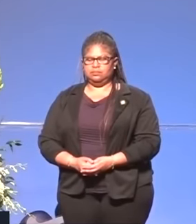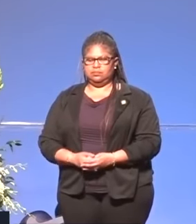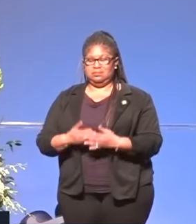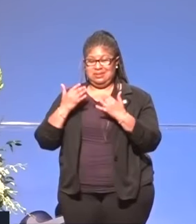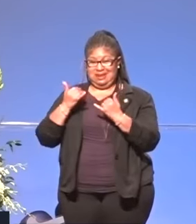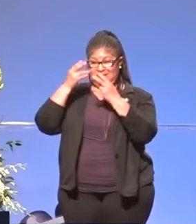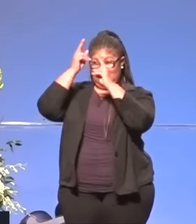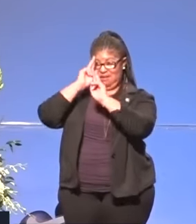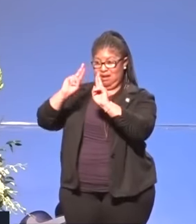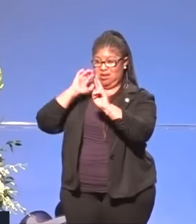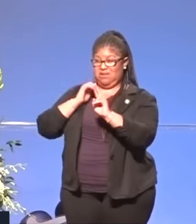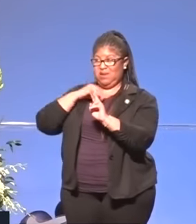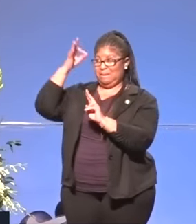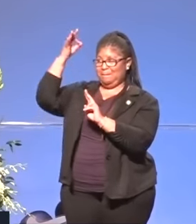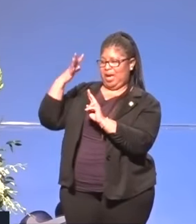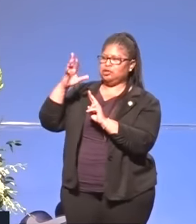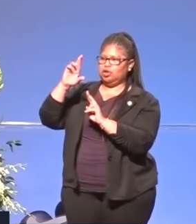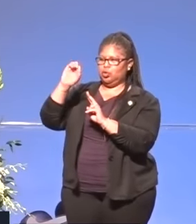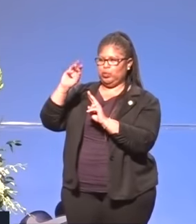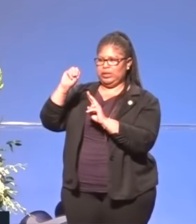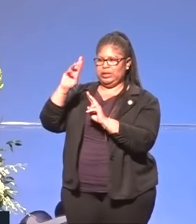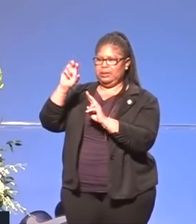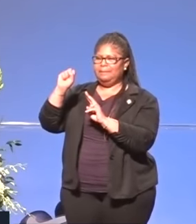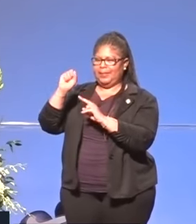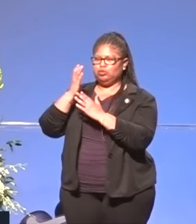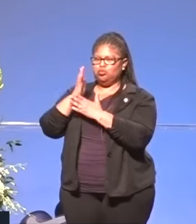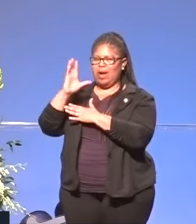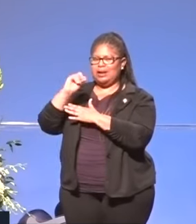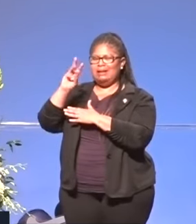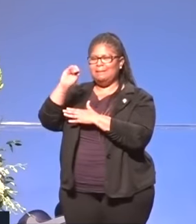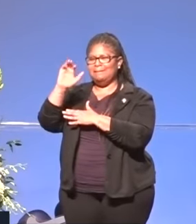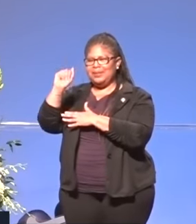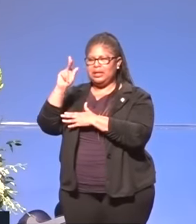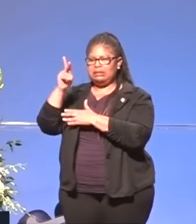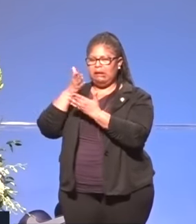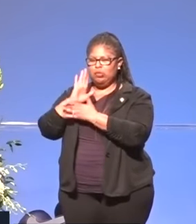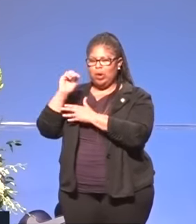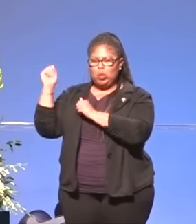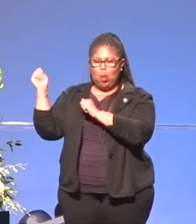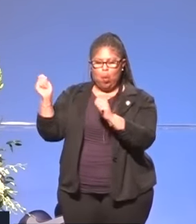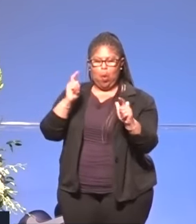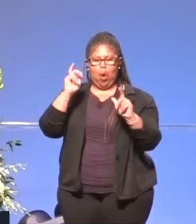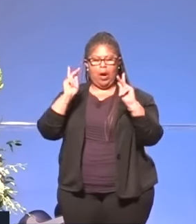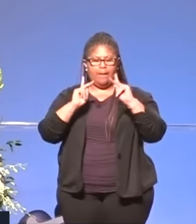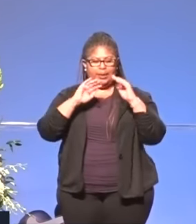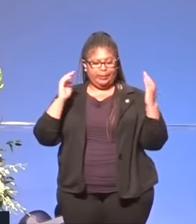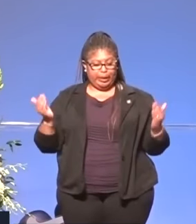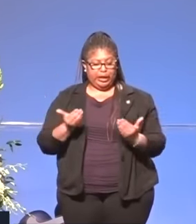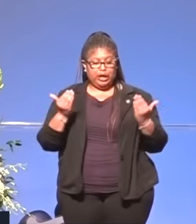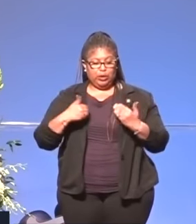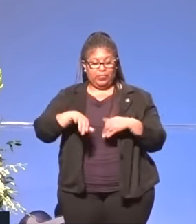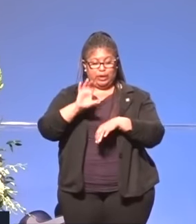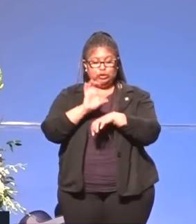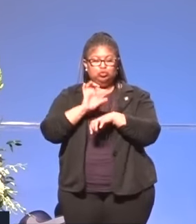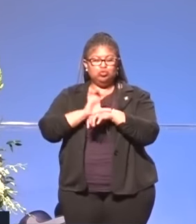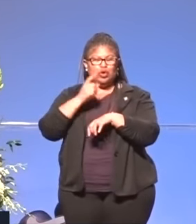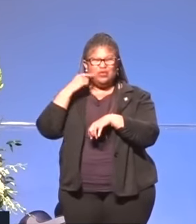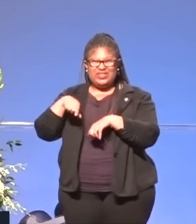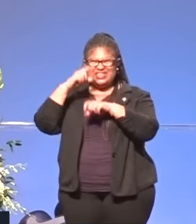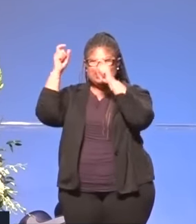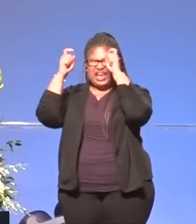in honor of our pastor Wright and co-pastor Mia K. Wright and all of the dignitaries here in the sanctuary for this